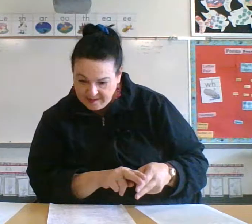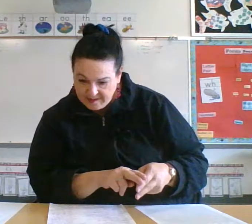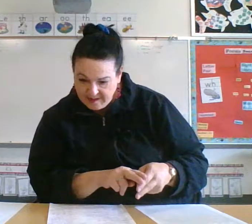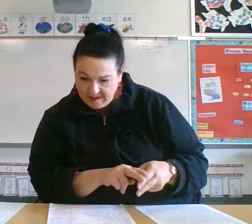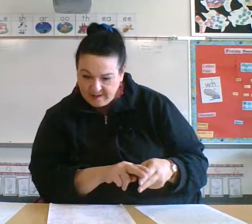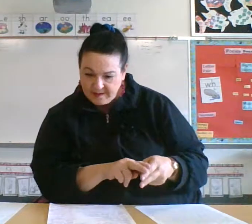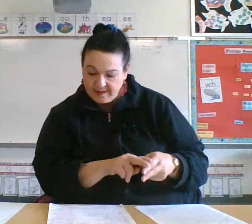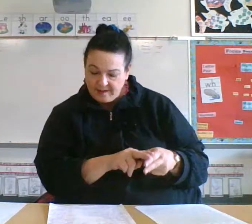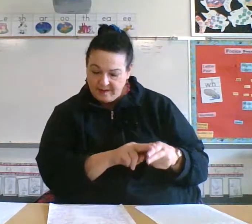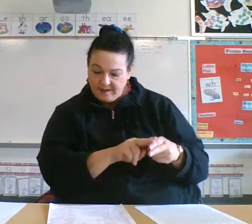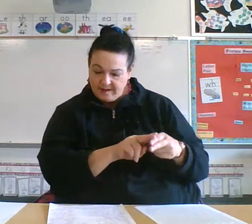And,